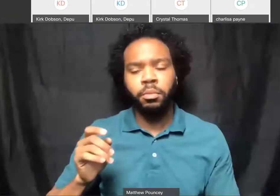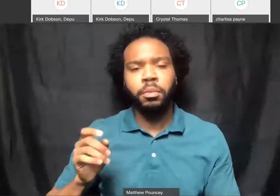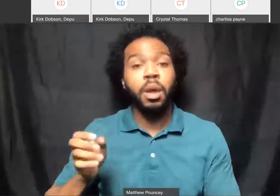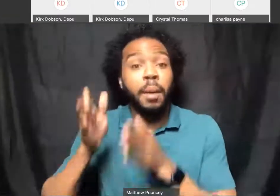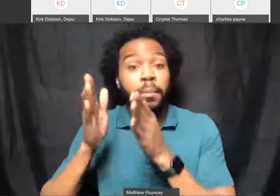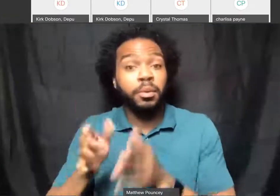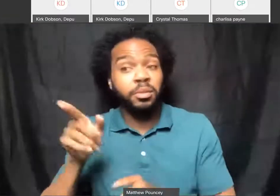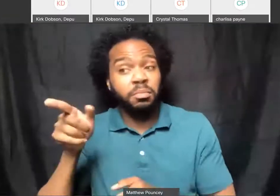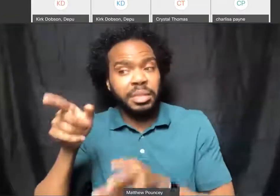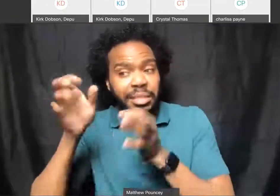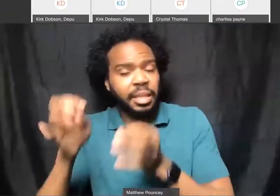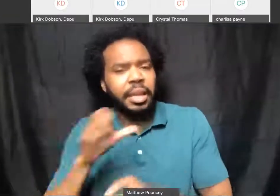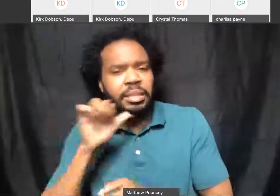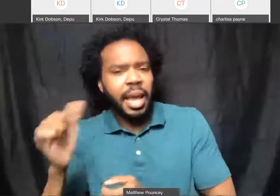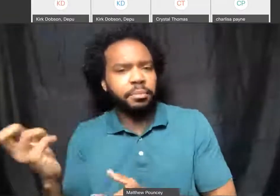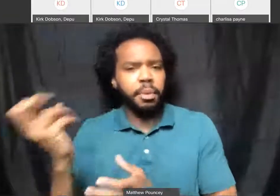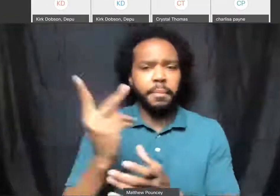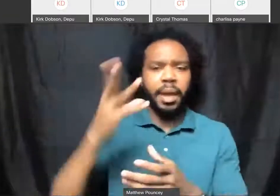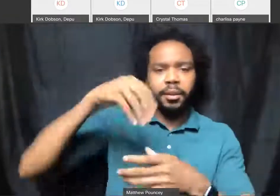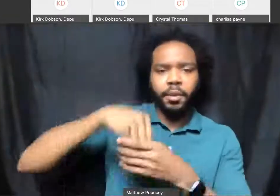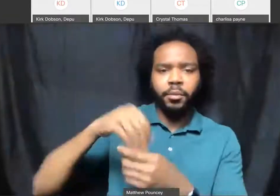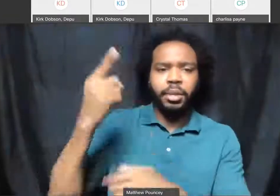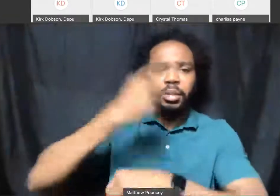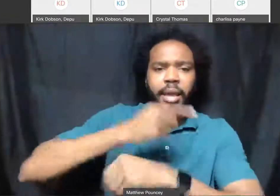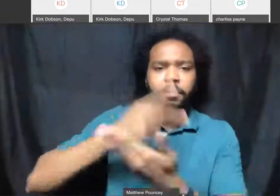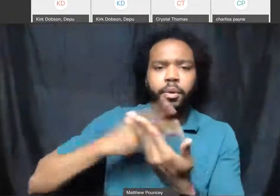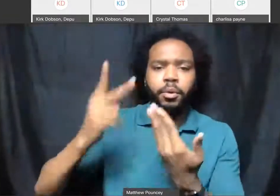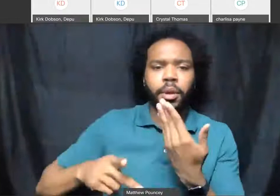programs. Okay, my telephone number is